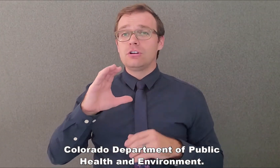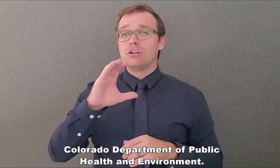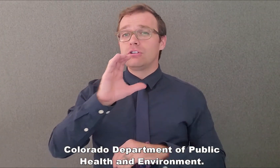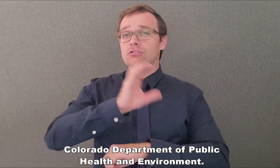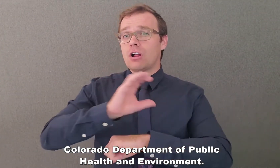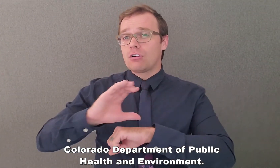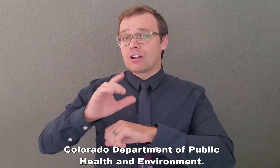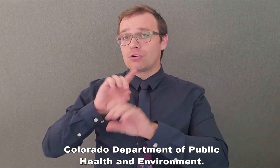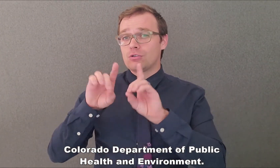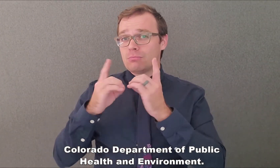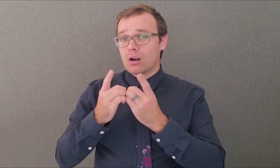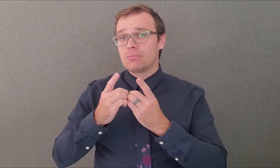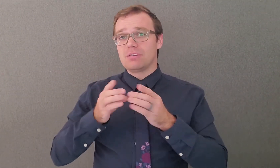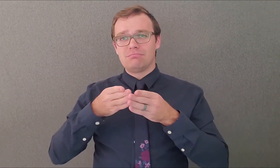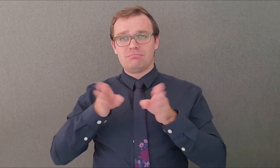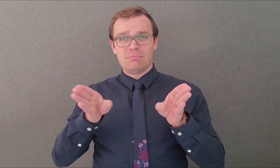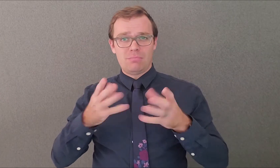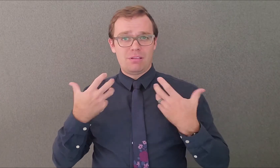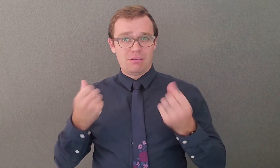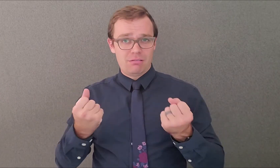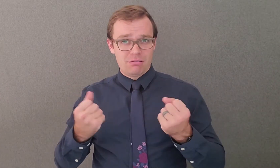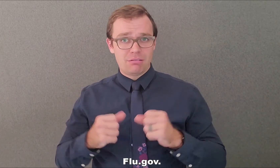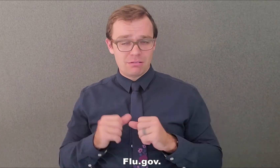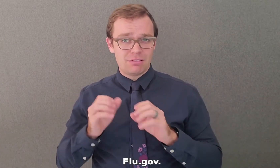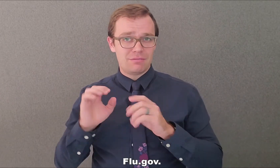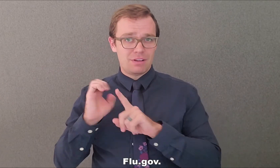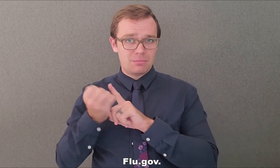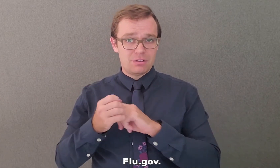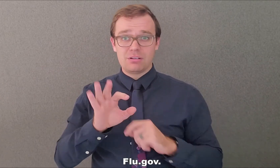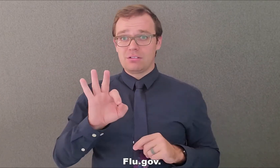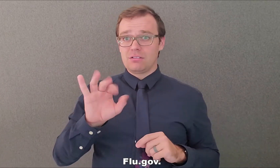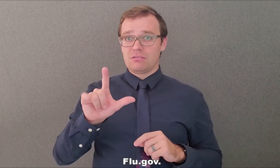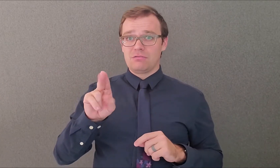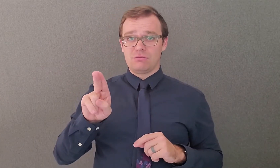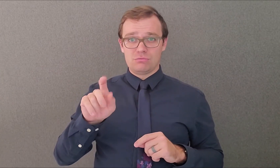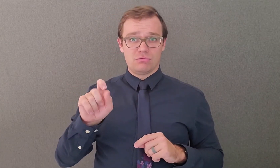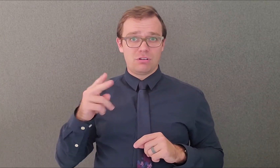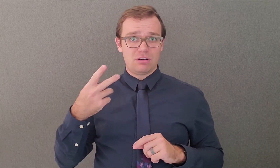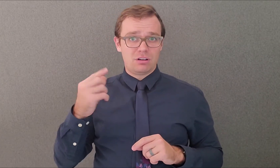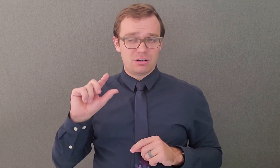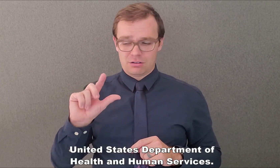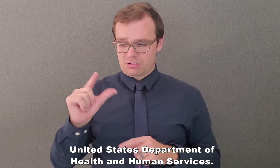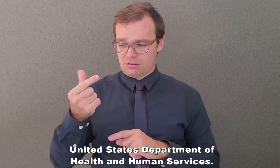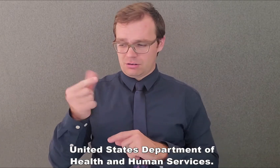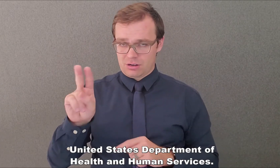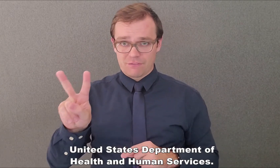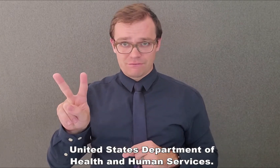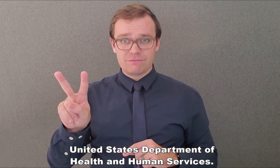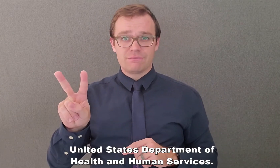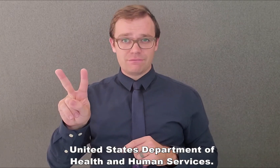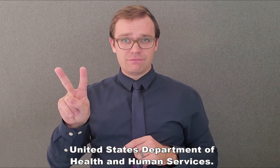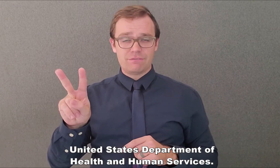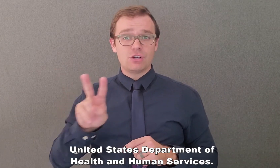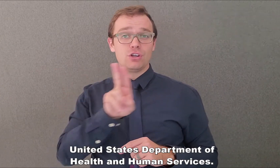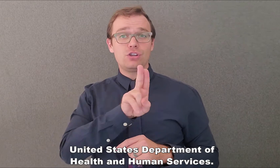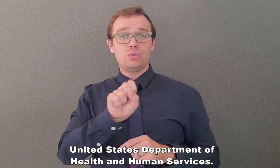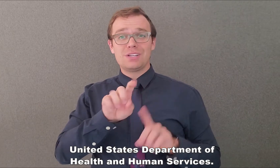Health and Environment. Flu.gov. United States Department of Health and